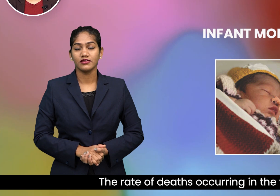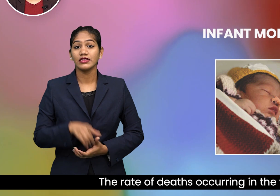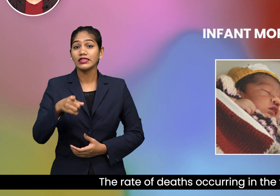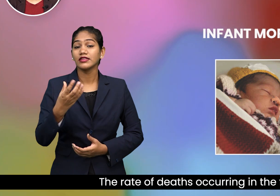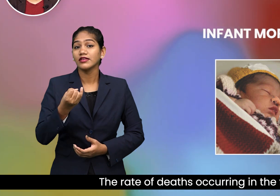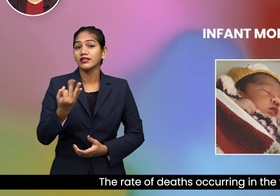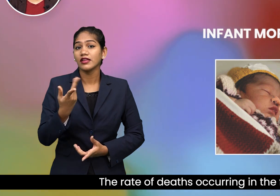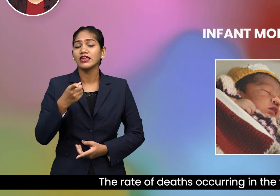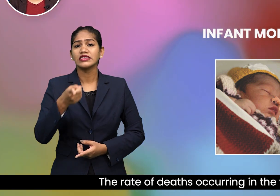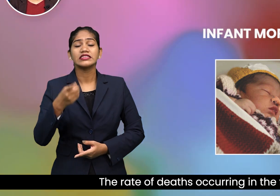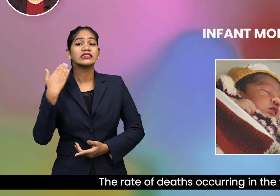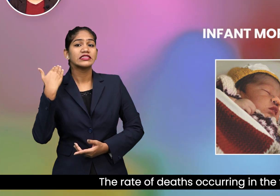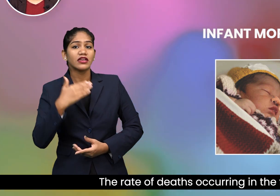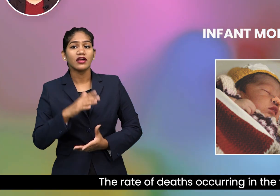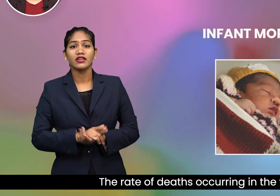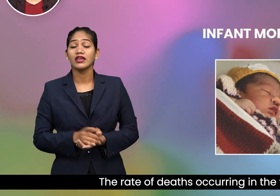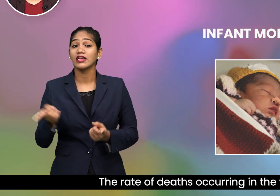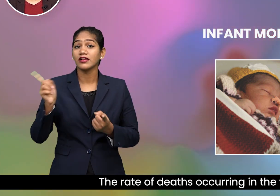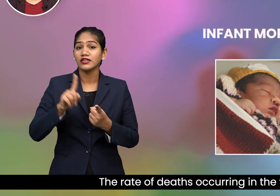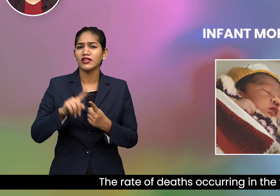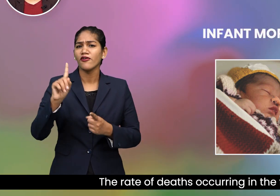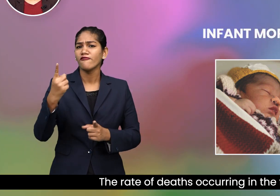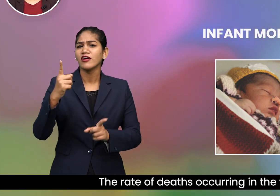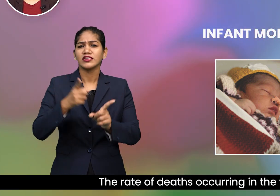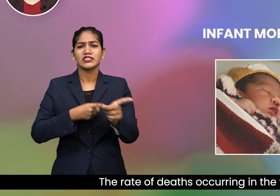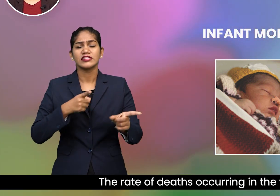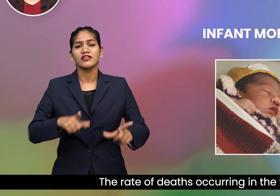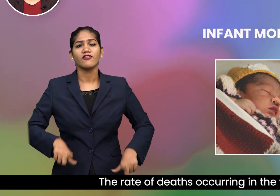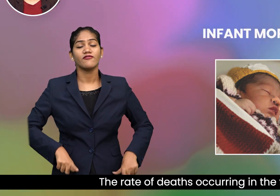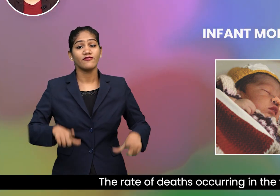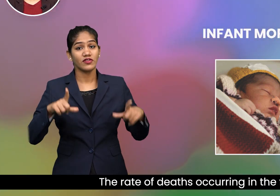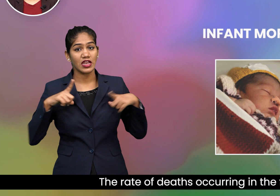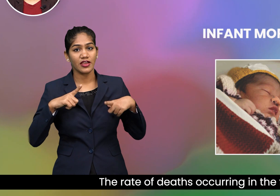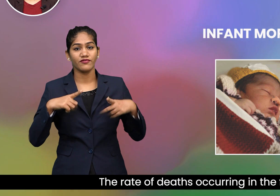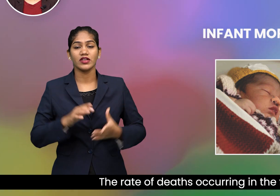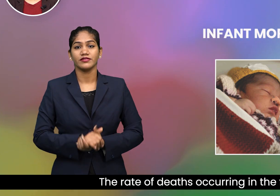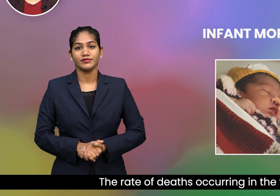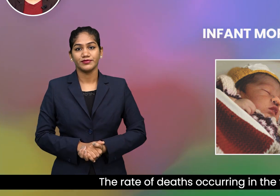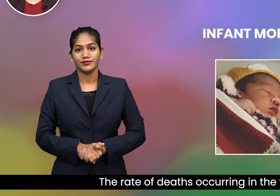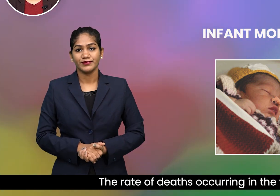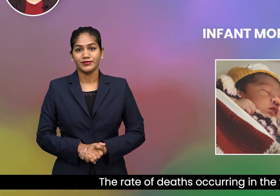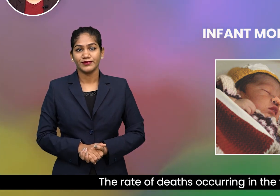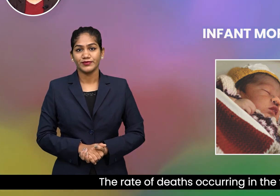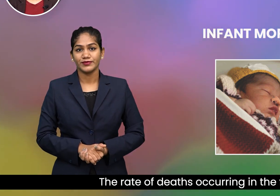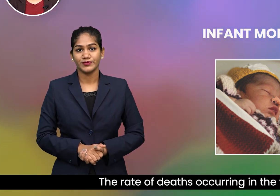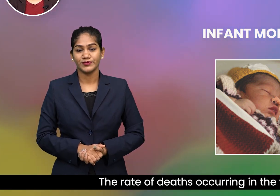The rate of deaths occurring in the first year of life.